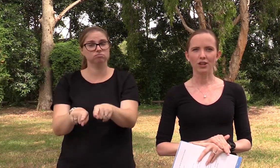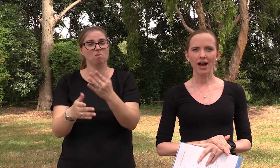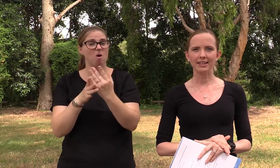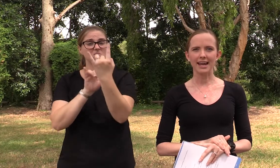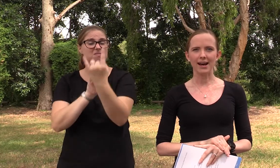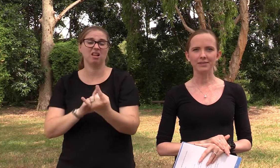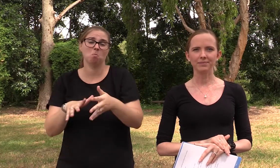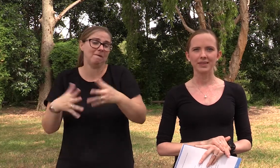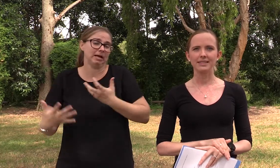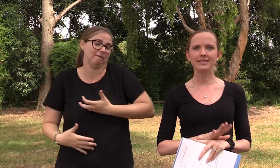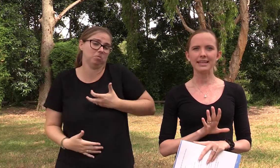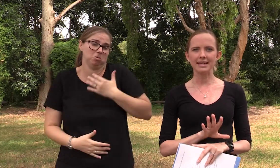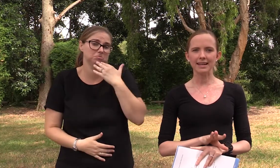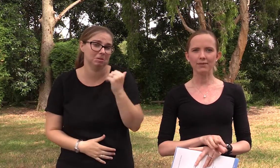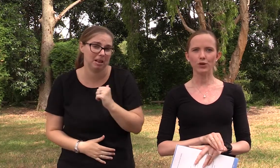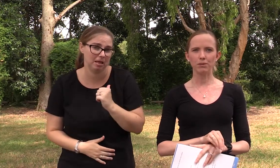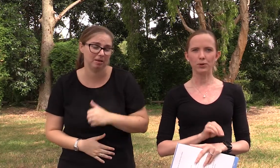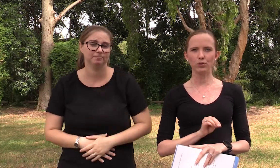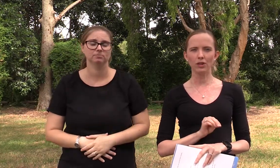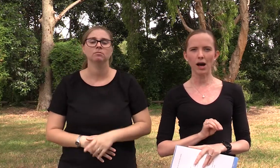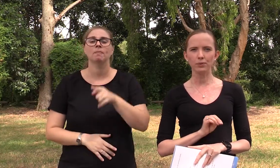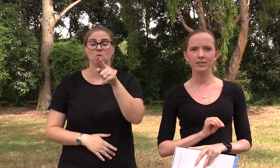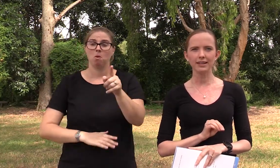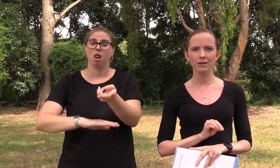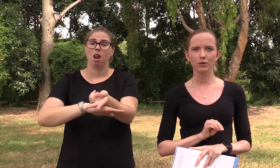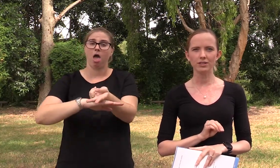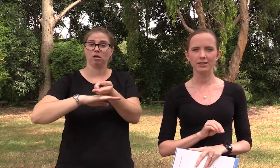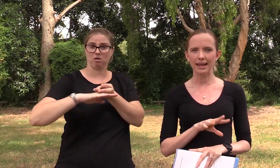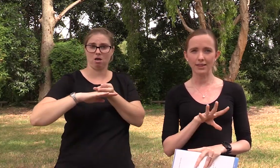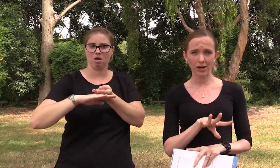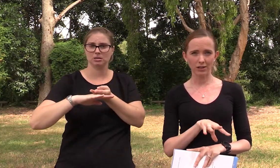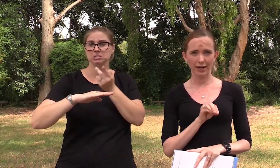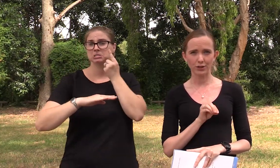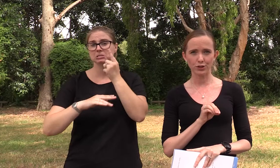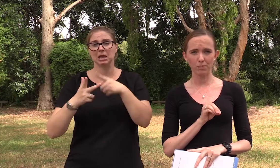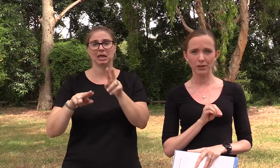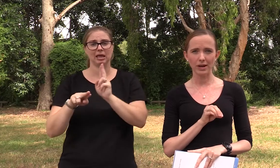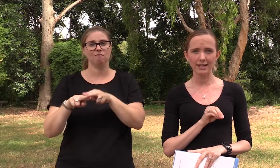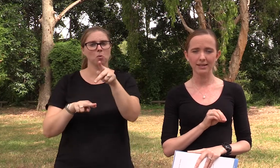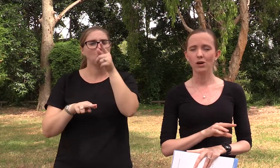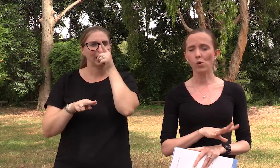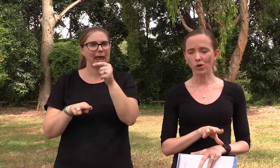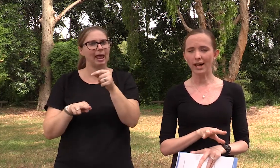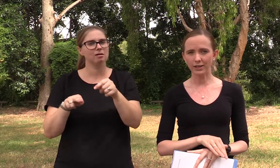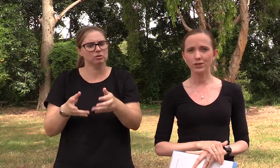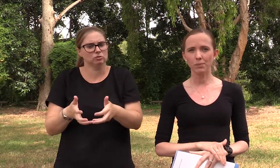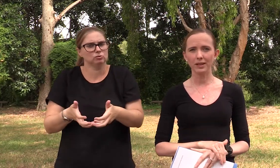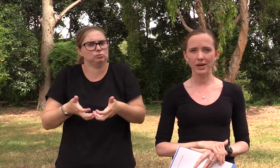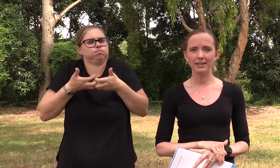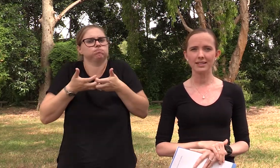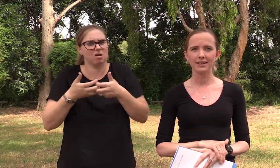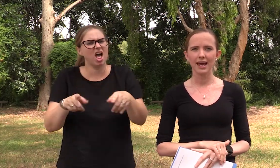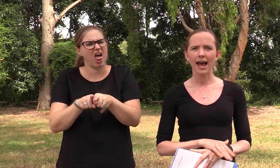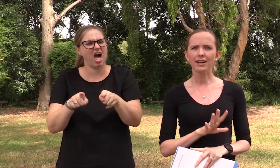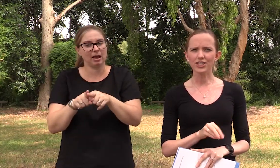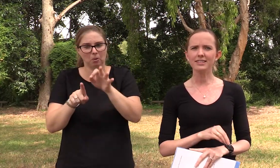Once you're lying down, see if you can pull upwards and inwards, either like you're stopping wee or like you're stopping